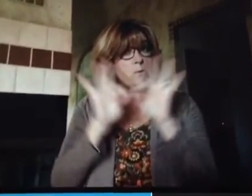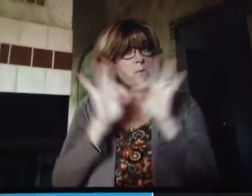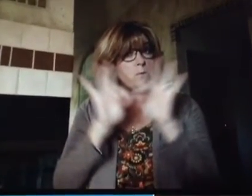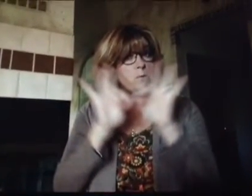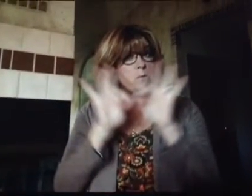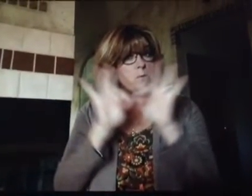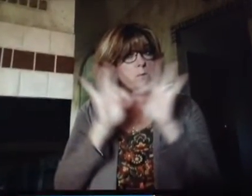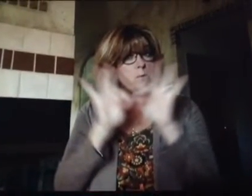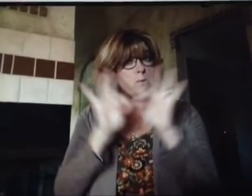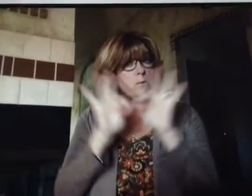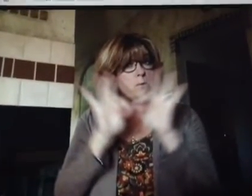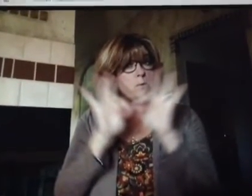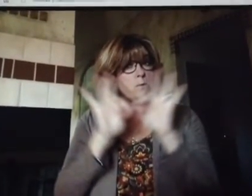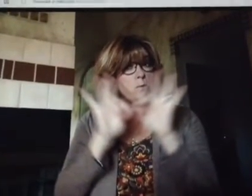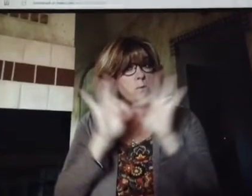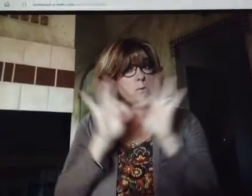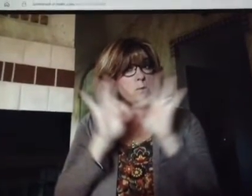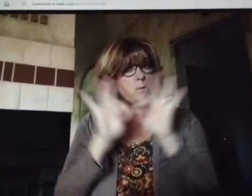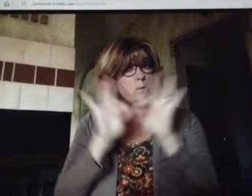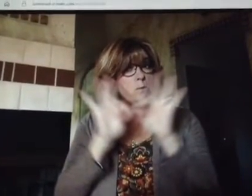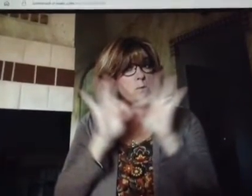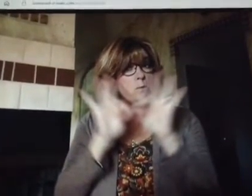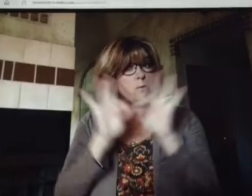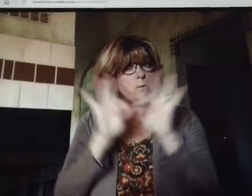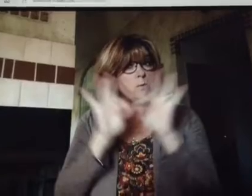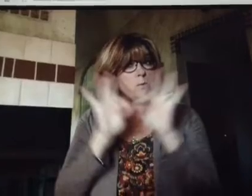Some may be successful and amazing.